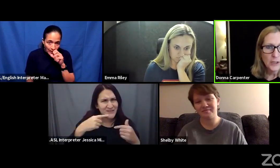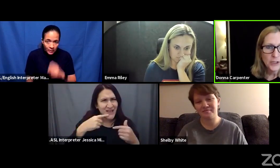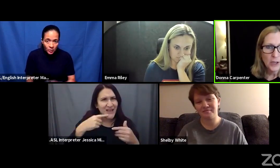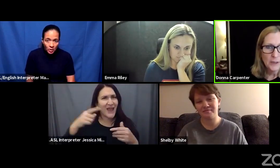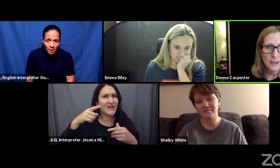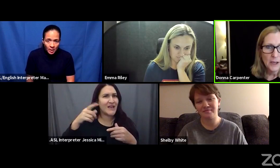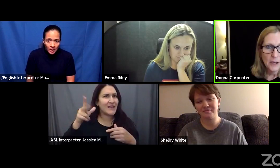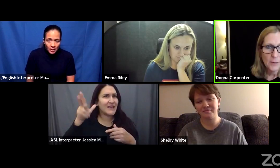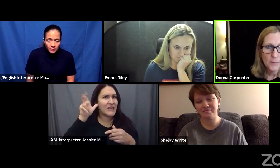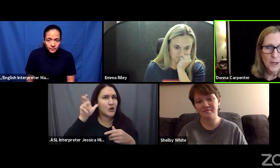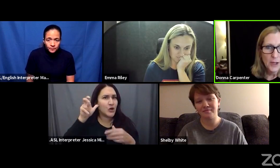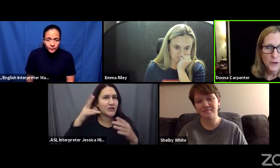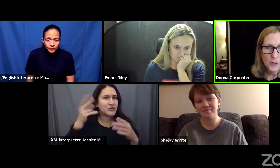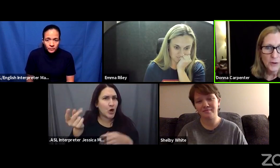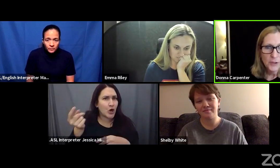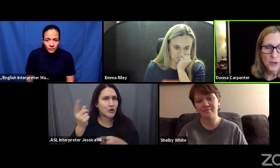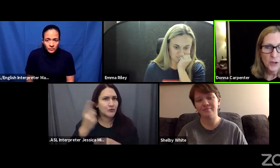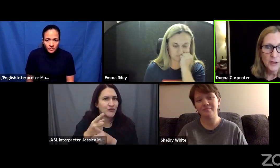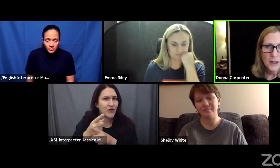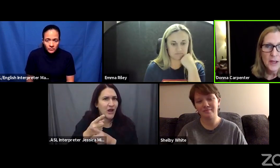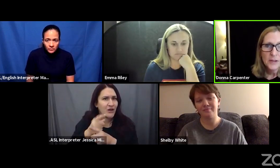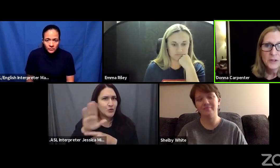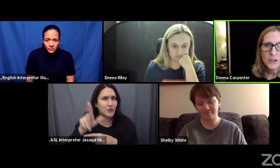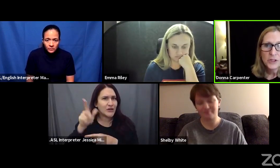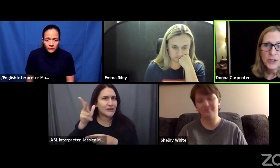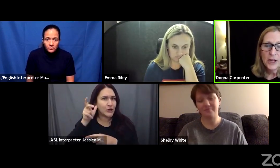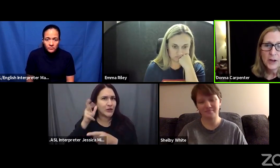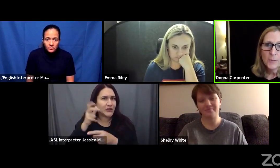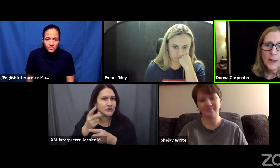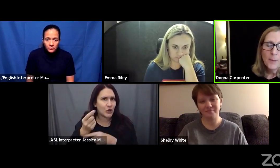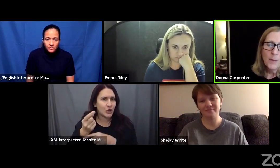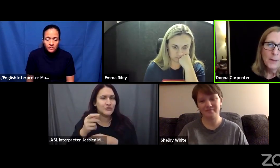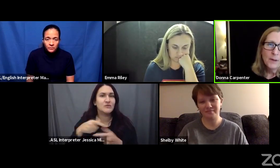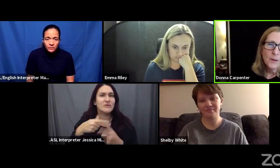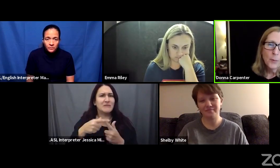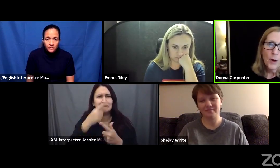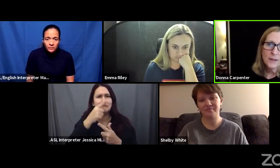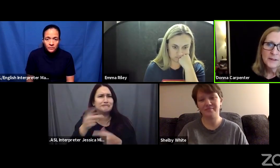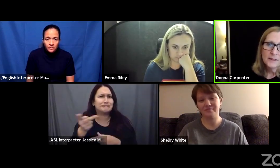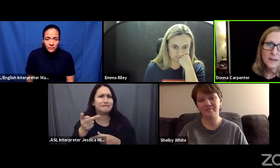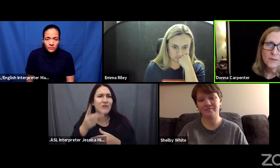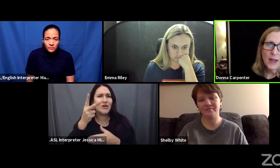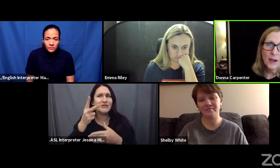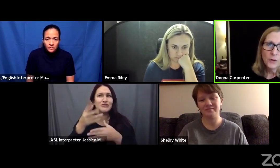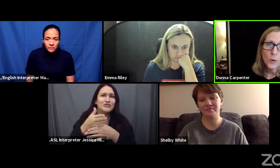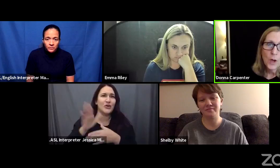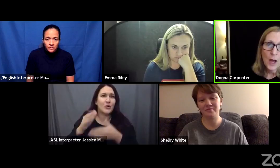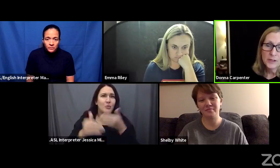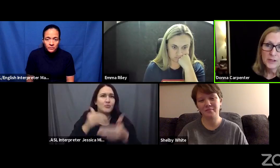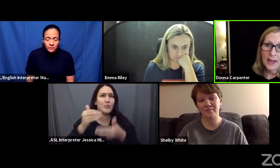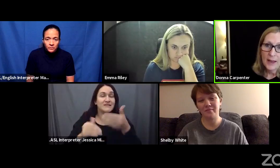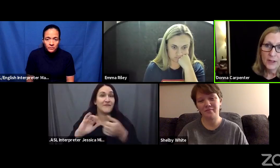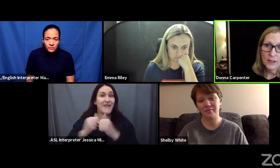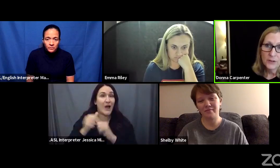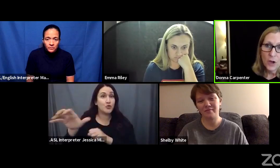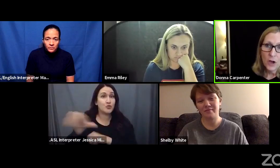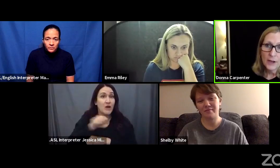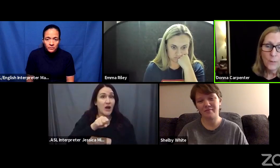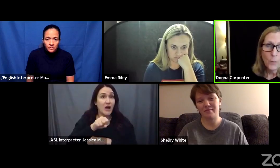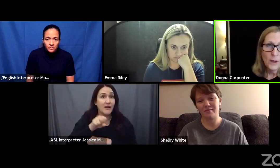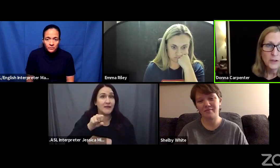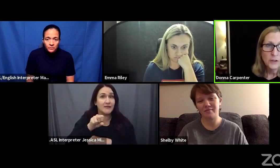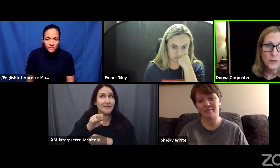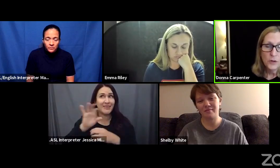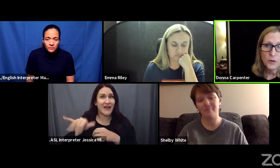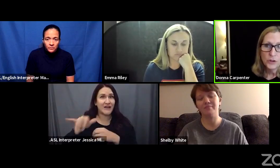Is that right, Shelby? Your hearing dog. So just share maybe the process of how you got to having a